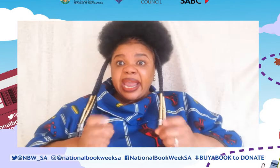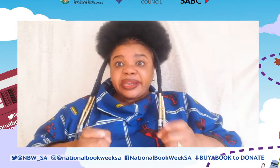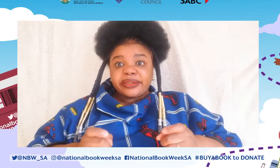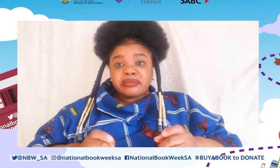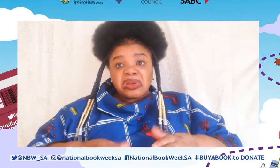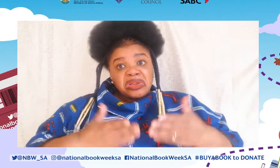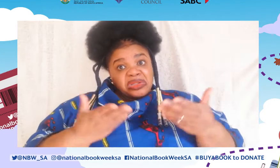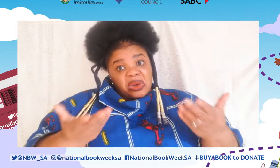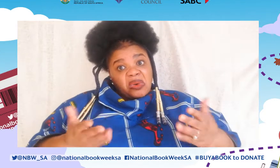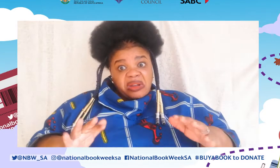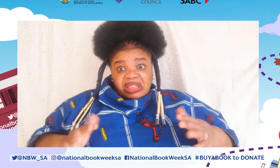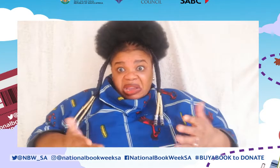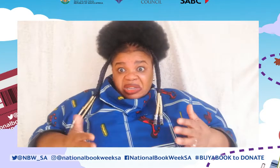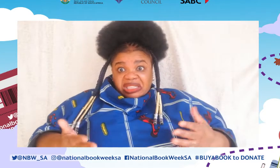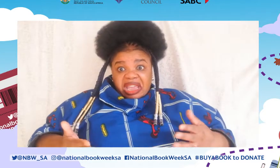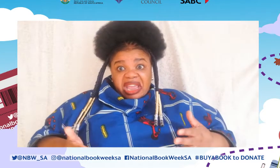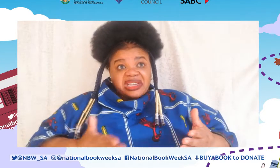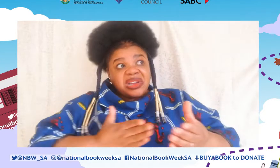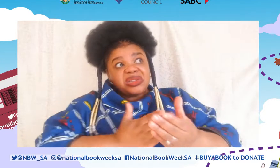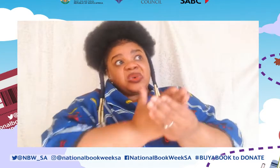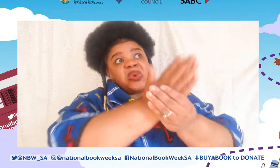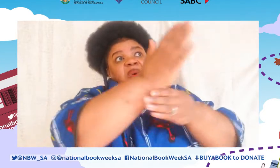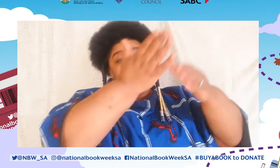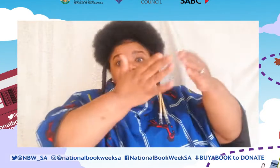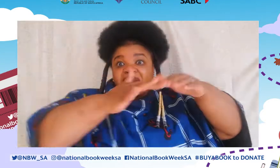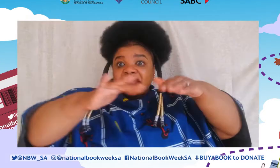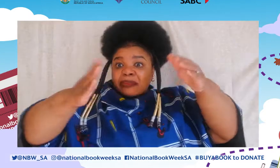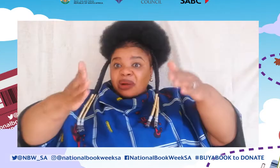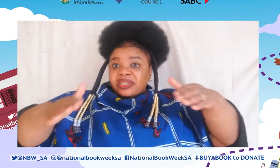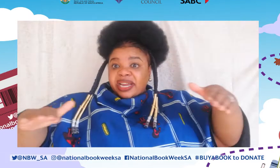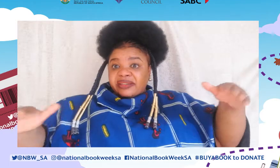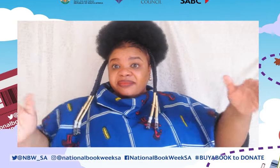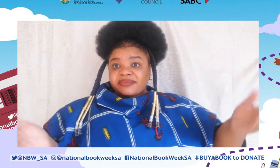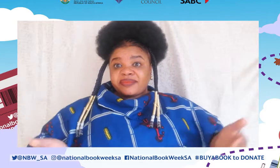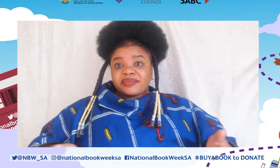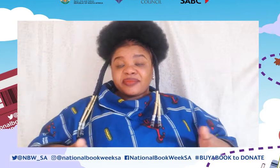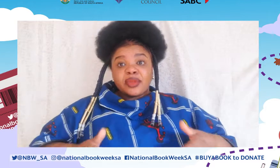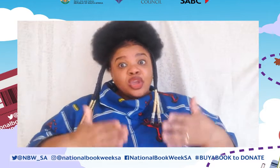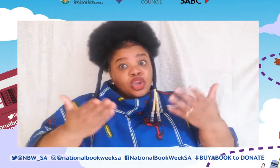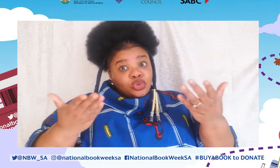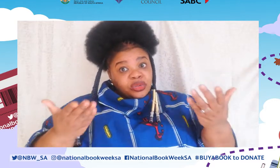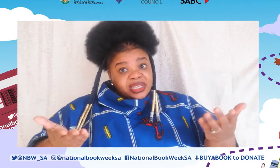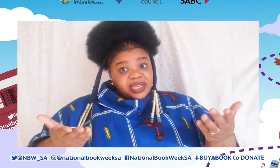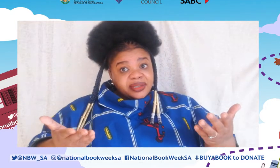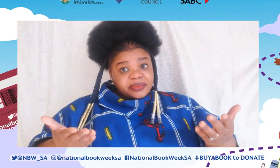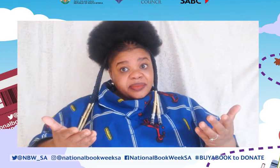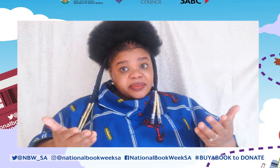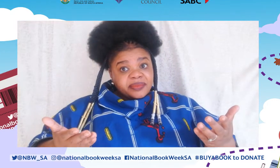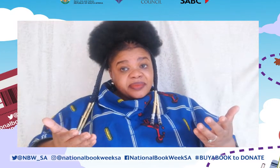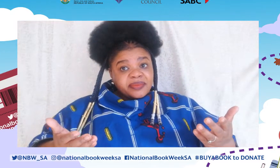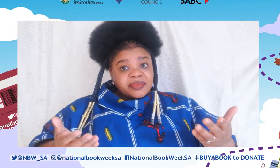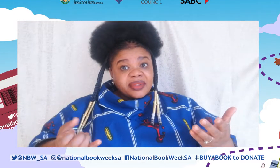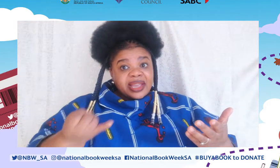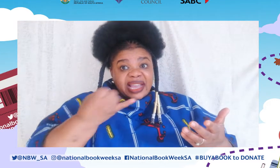again. So they were scared to go up the mountain. You see,